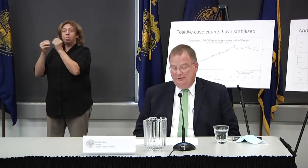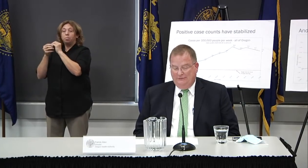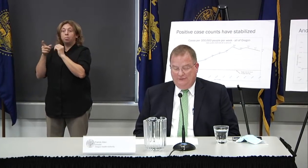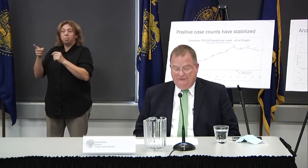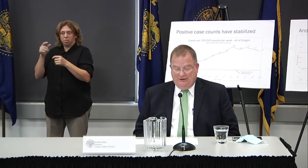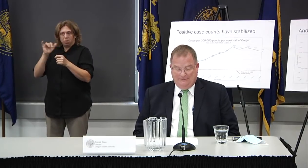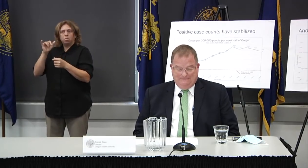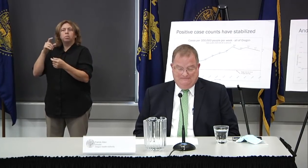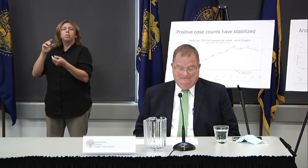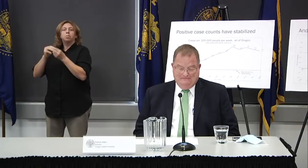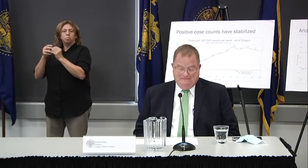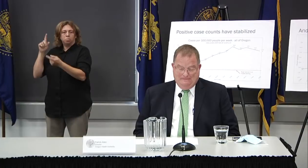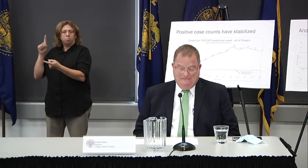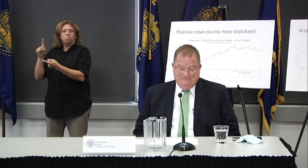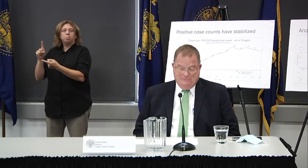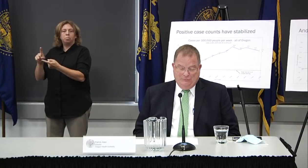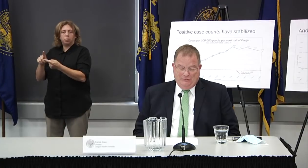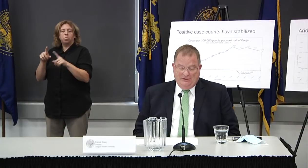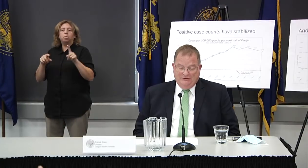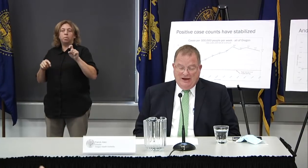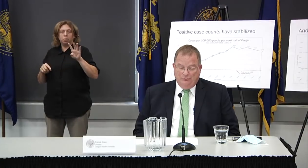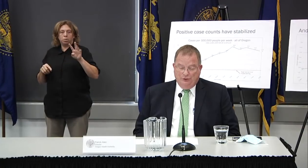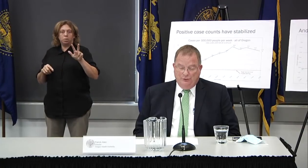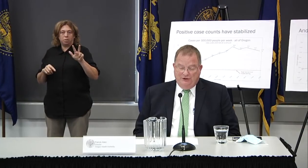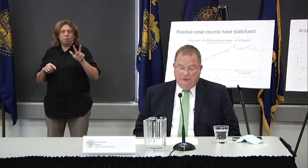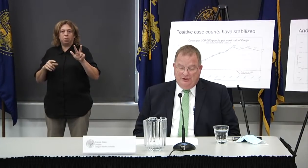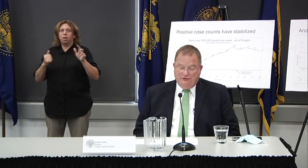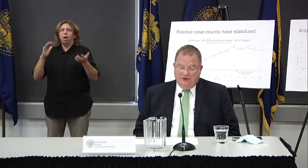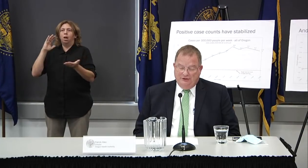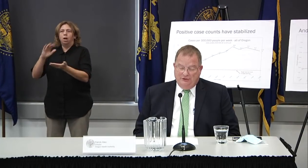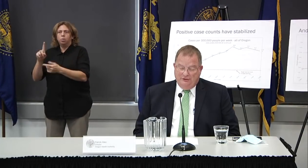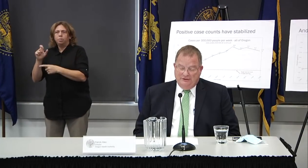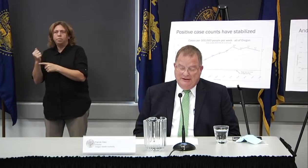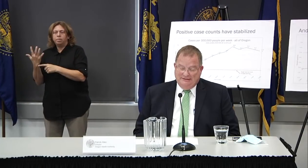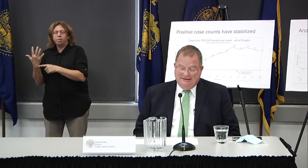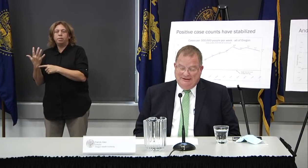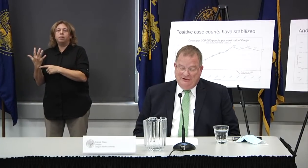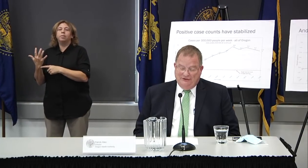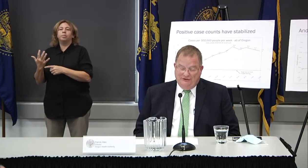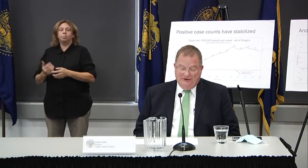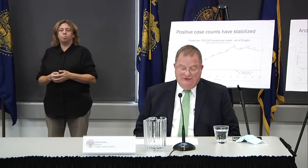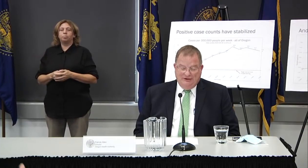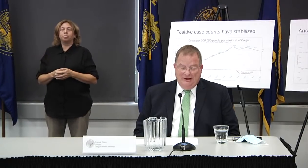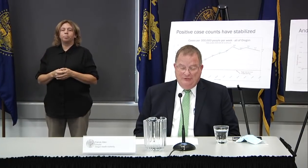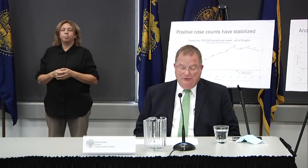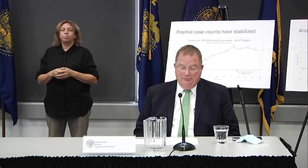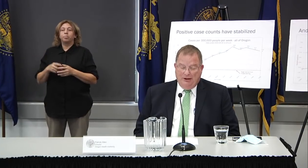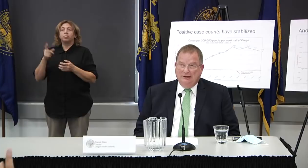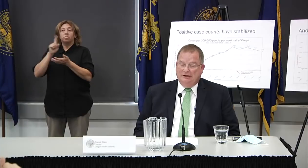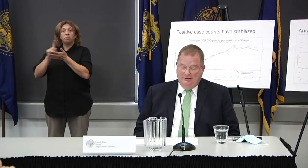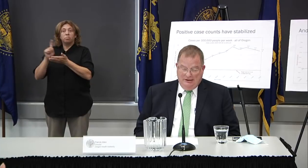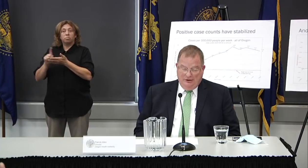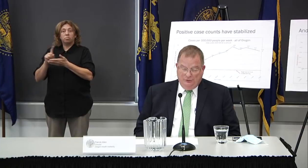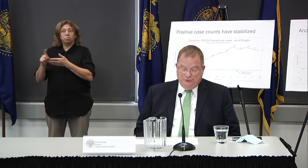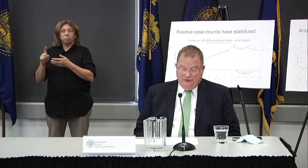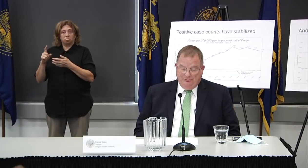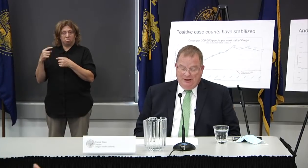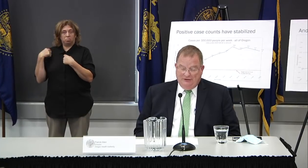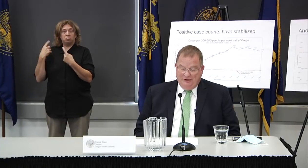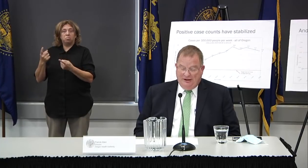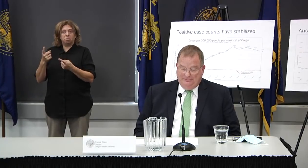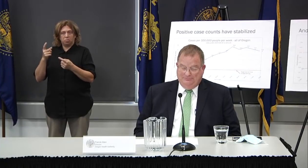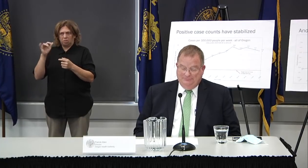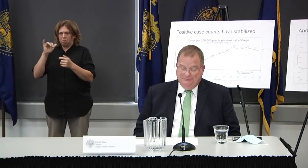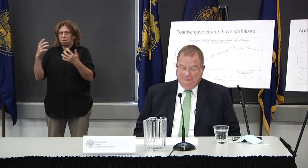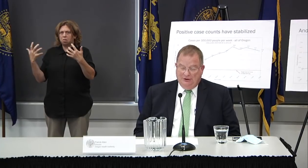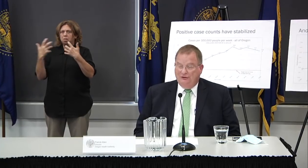to 115. The downward week-to-week trend in COVID-19 cases is in line with our modeling, which was